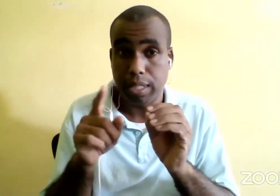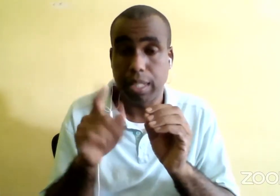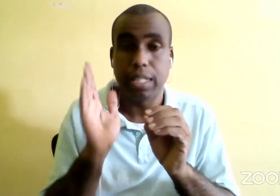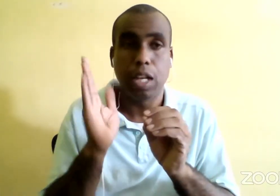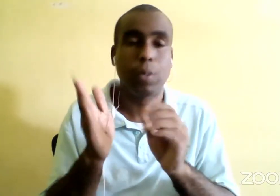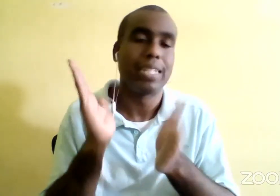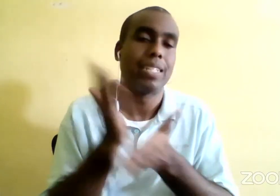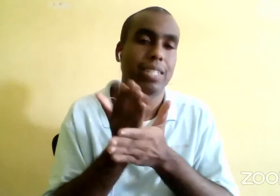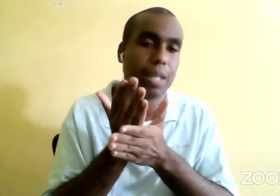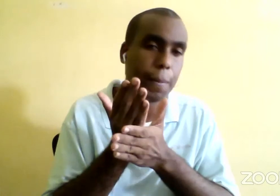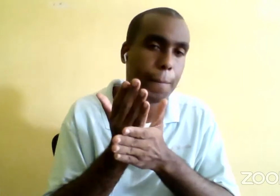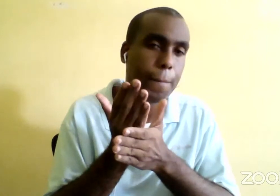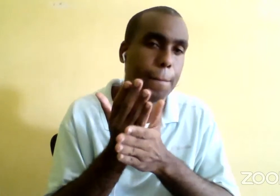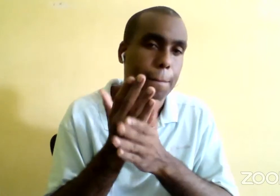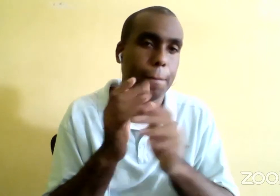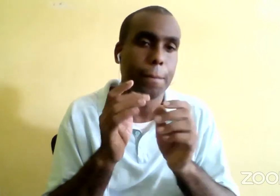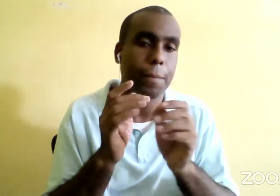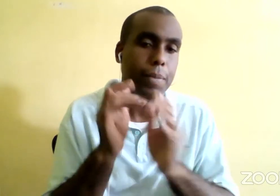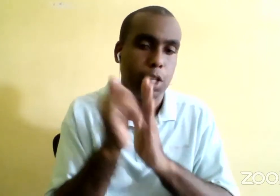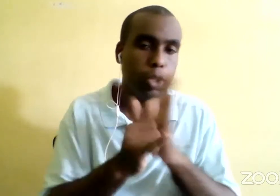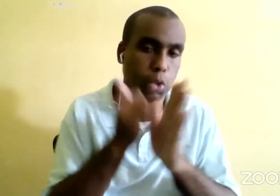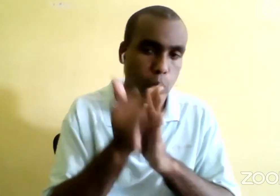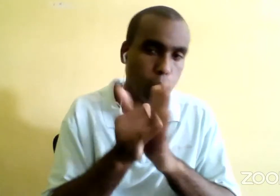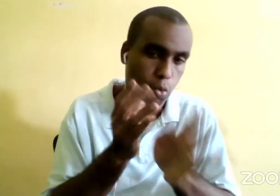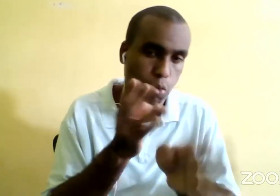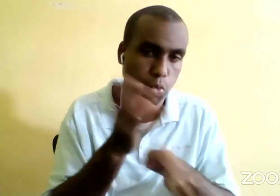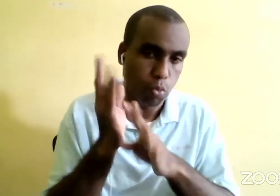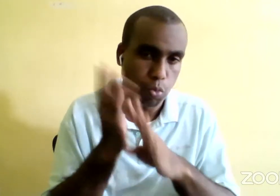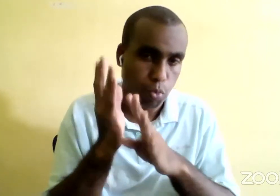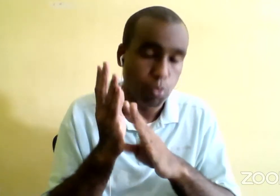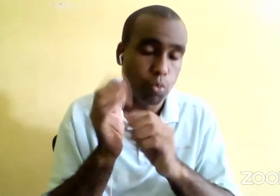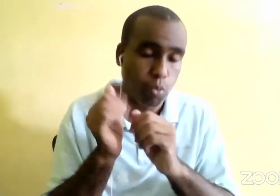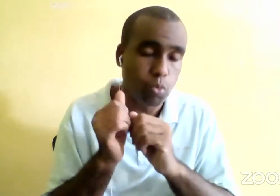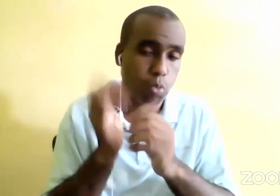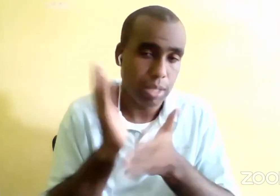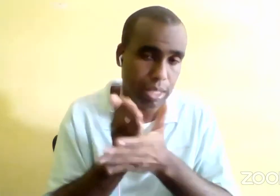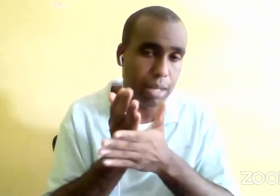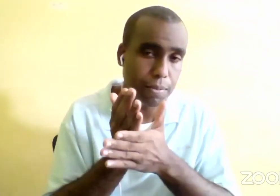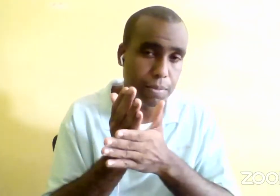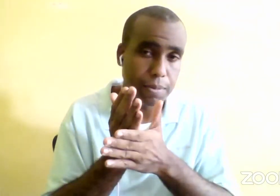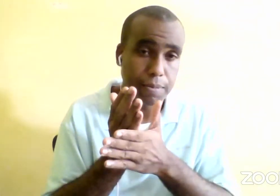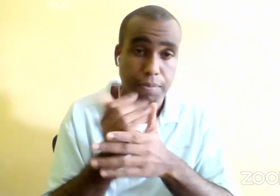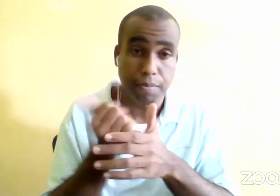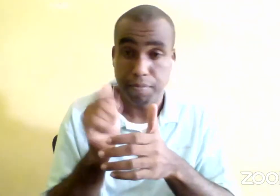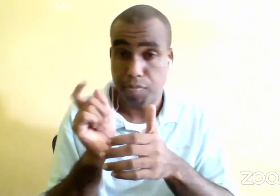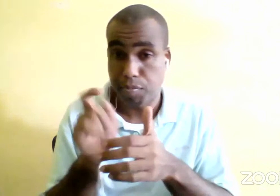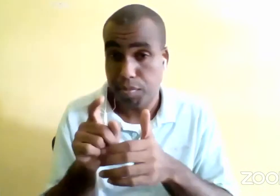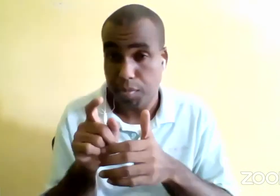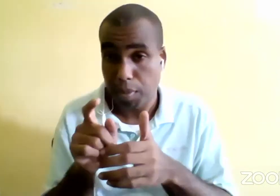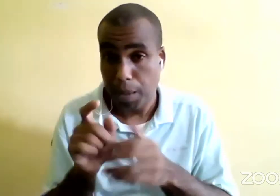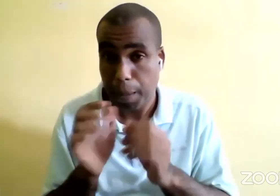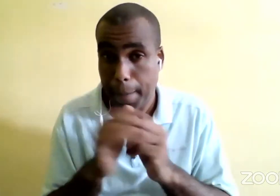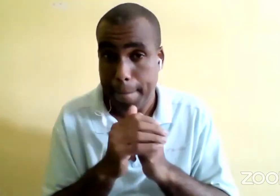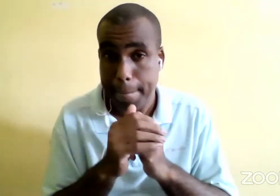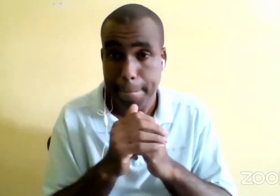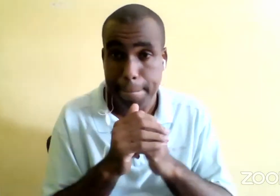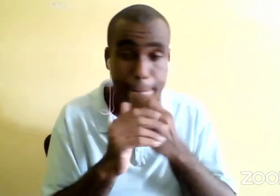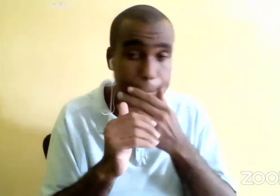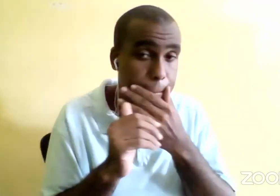the live streaming on YouTube. Any big questions?